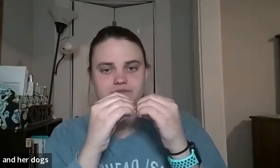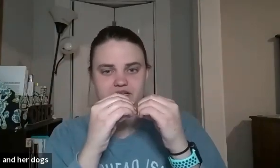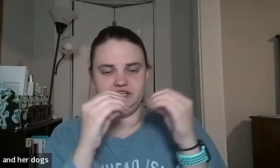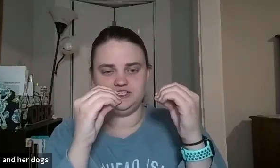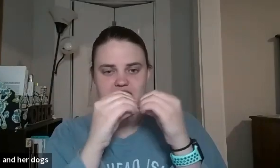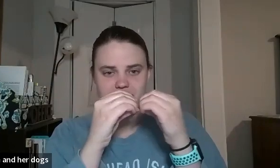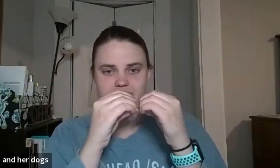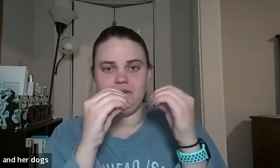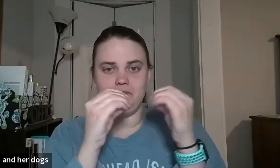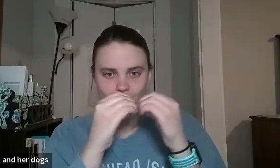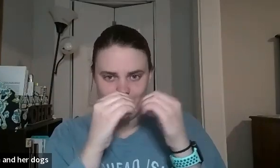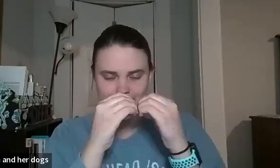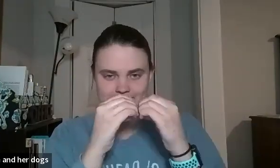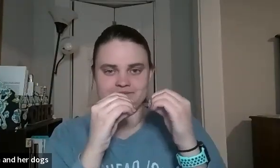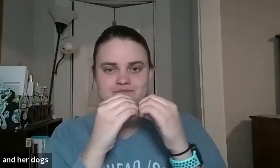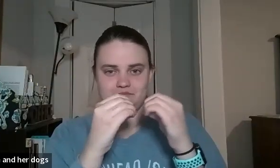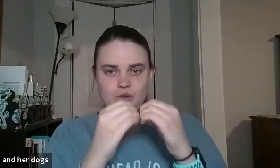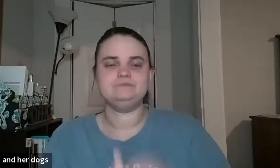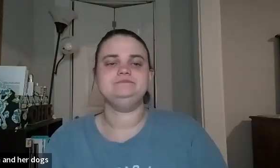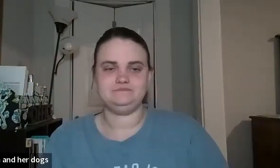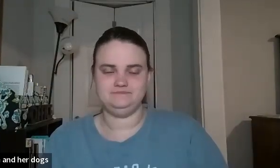And you're just tapping them. Yeah, more.